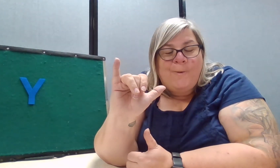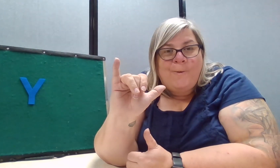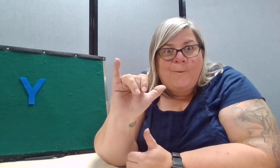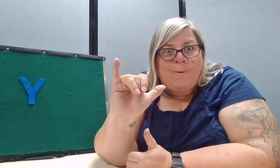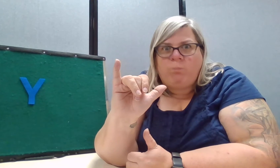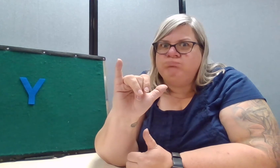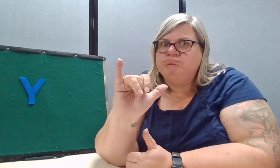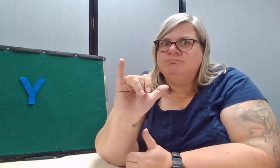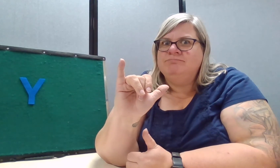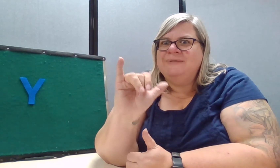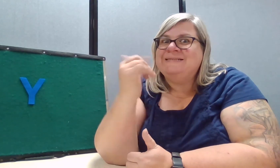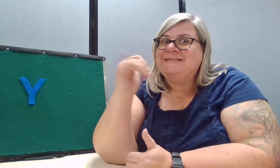for yellow.